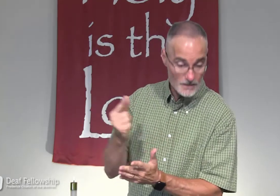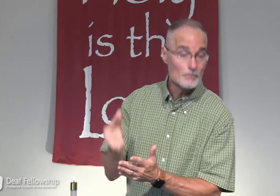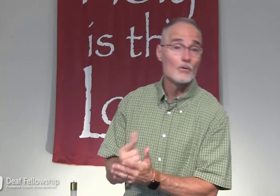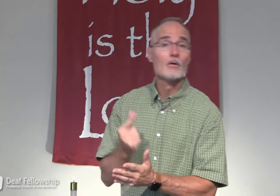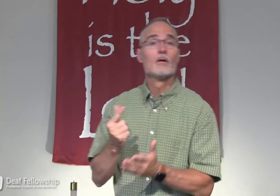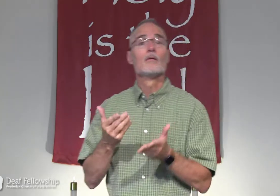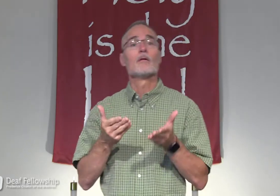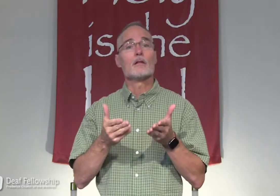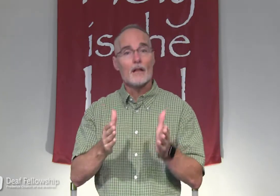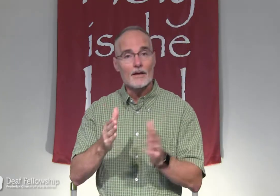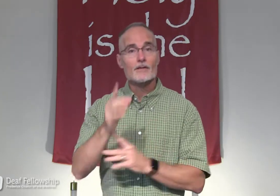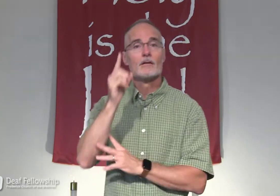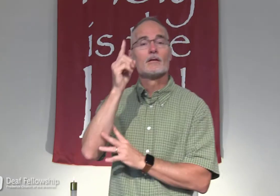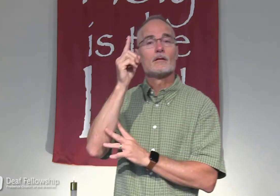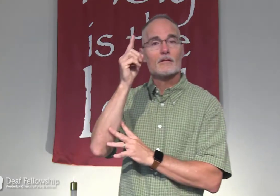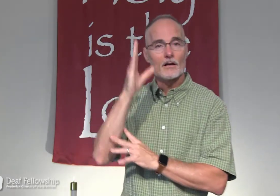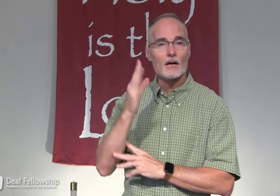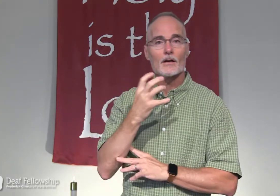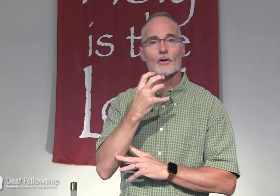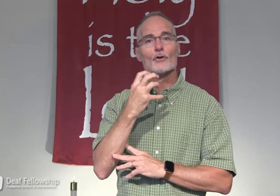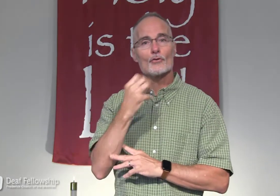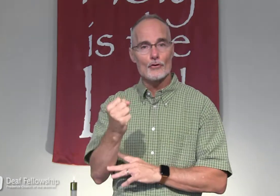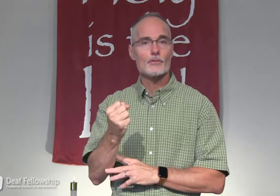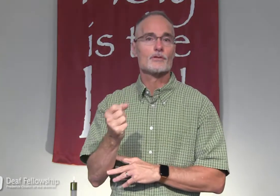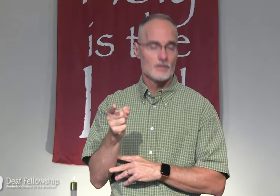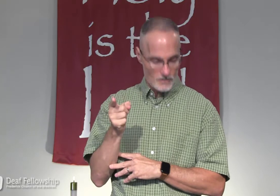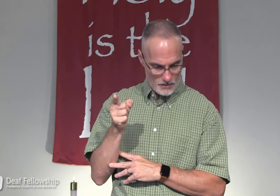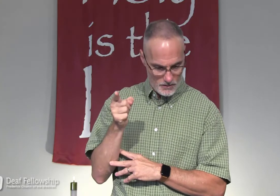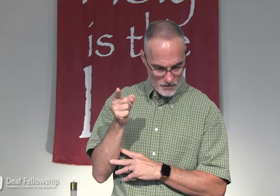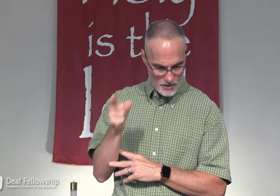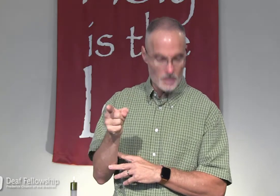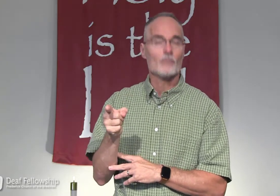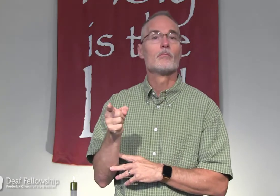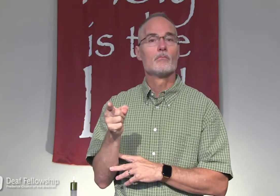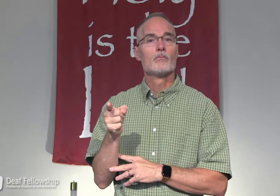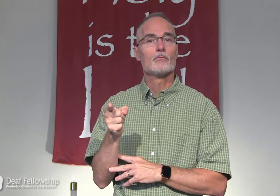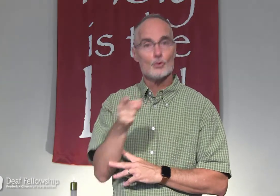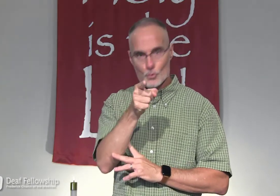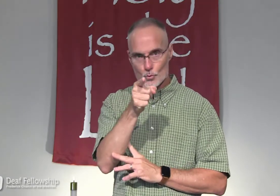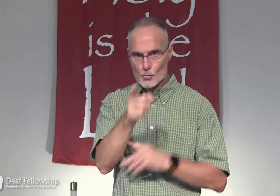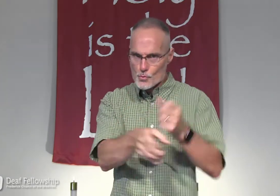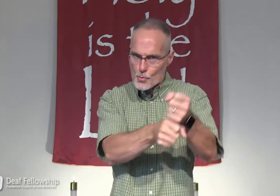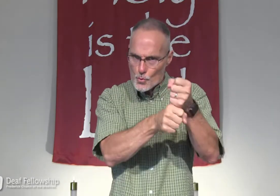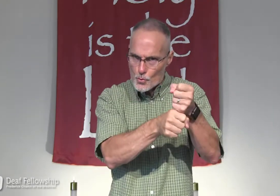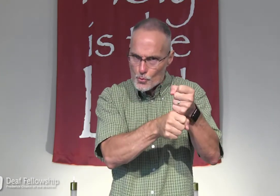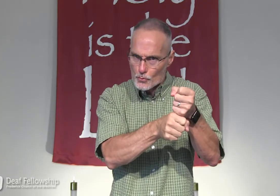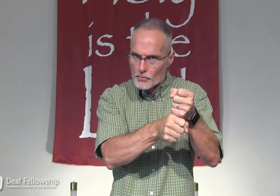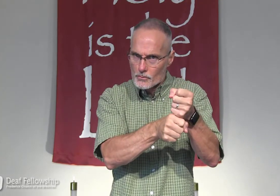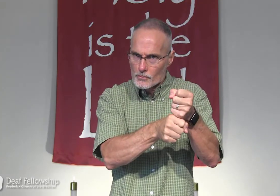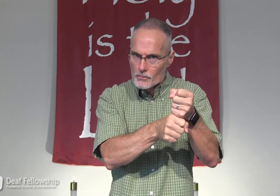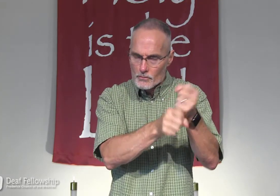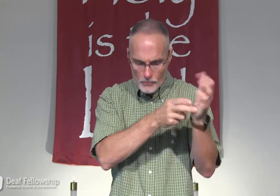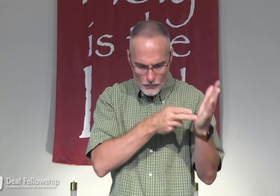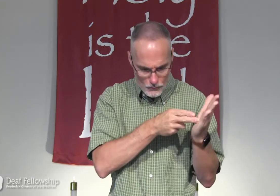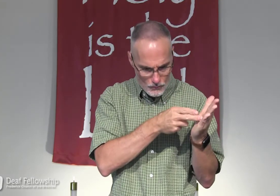he taught a different gospel, let God curse him. He's saying,